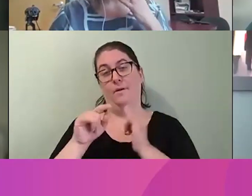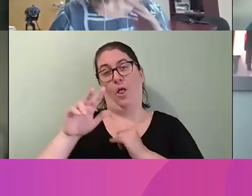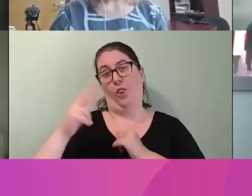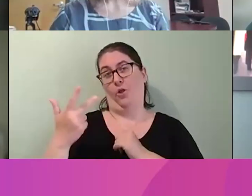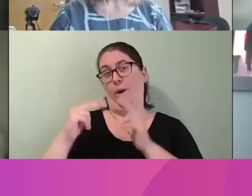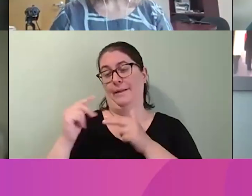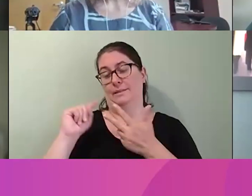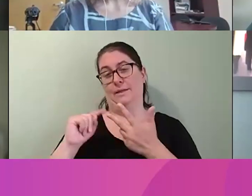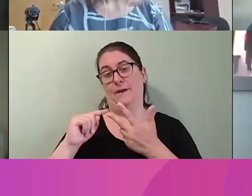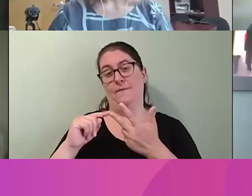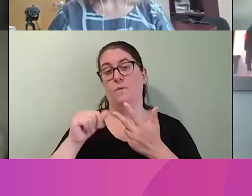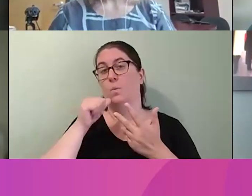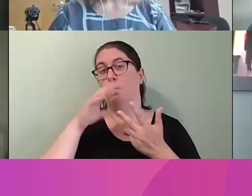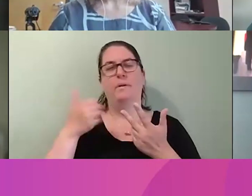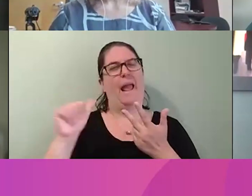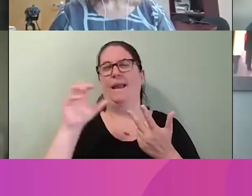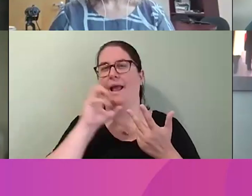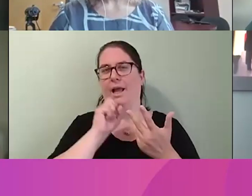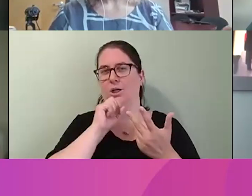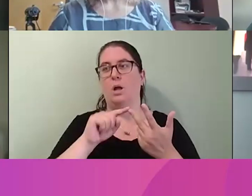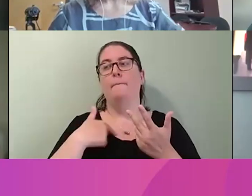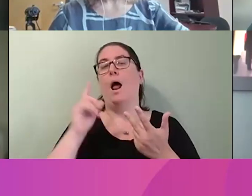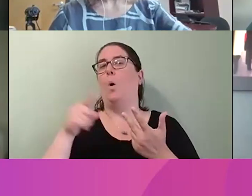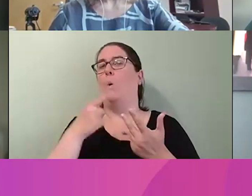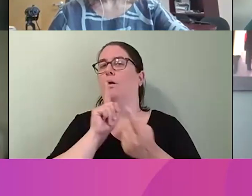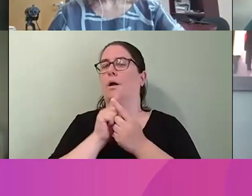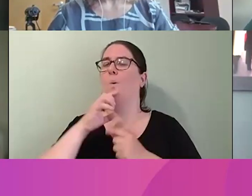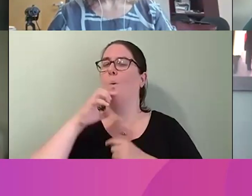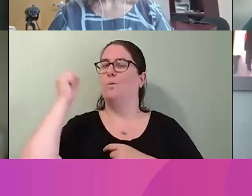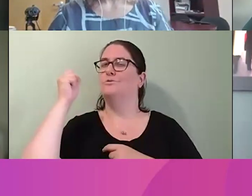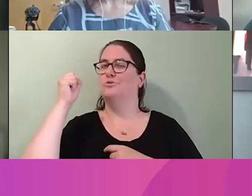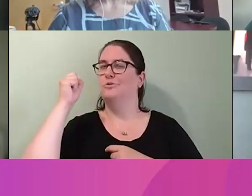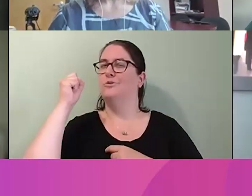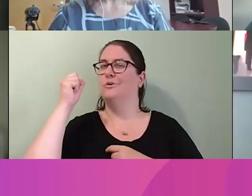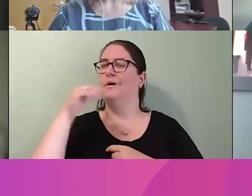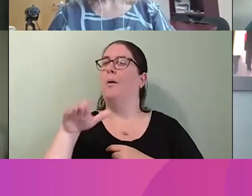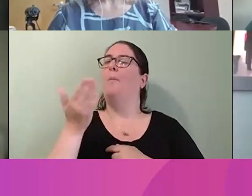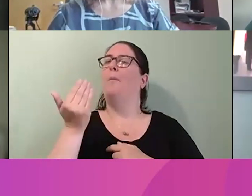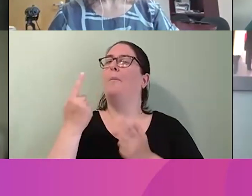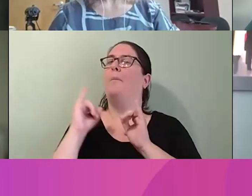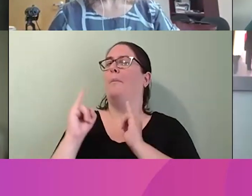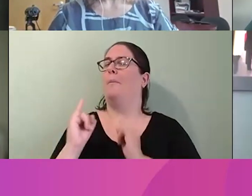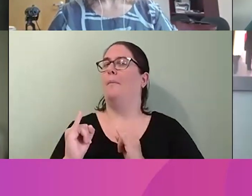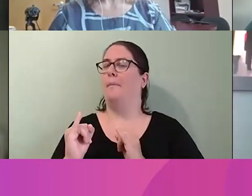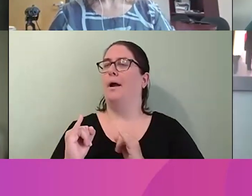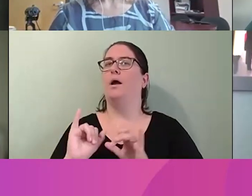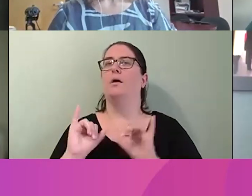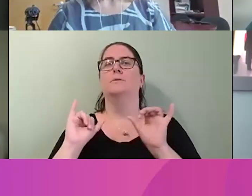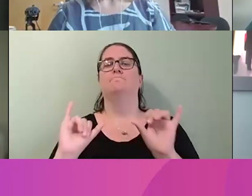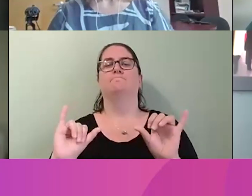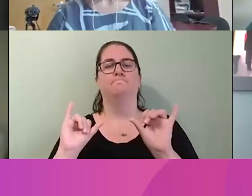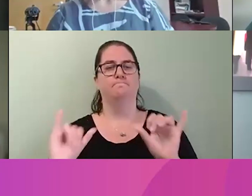building that was for women of all ages, but I specifically talked to the older women that used those services. Those are things that I see